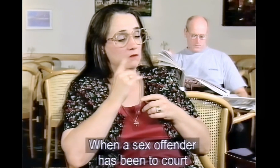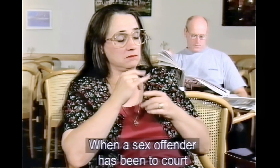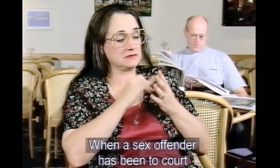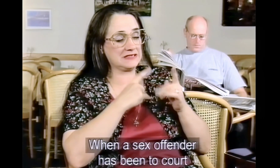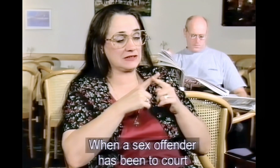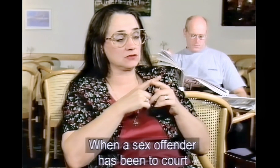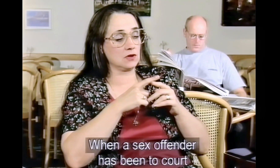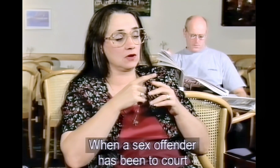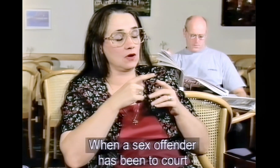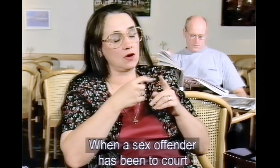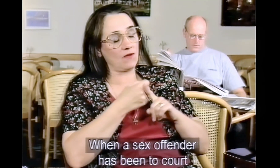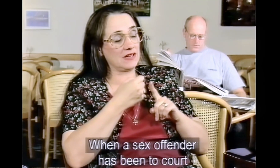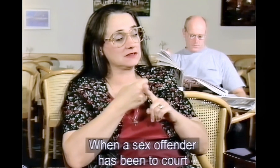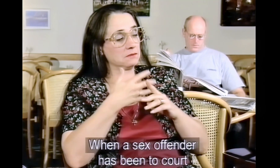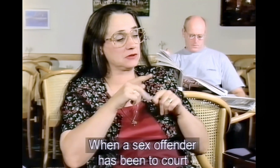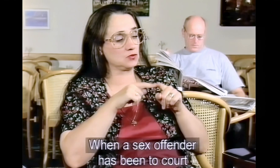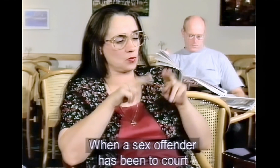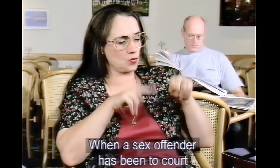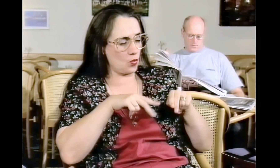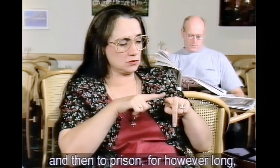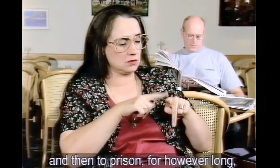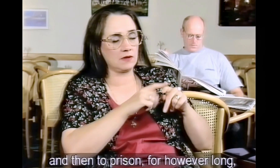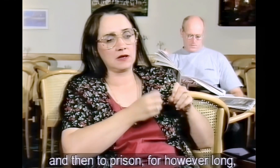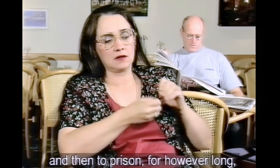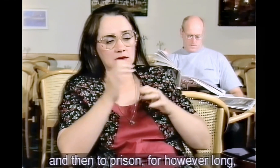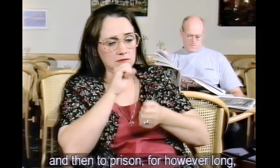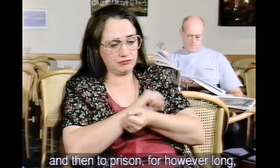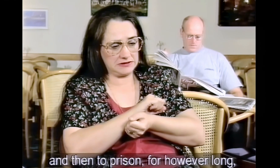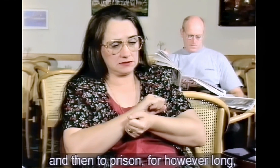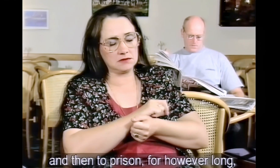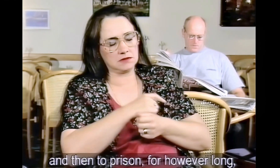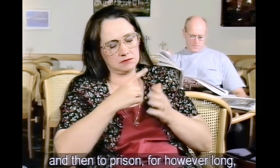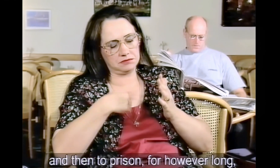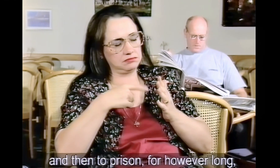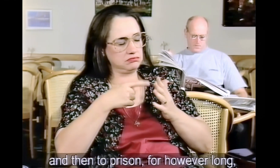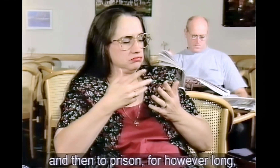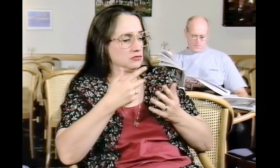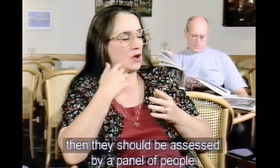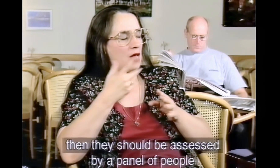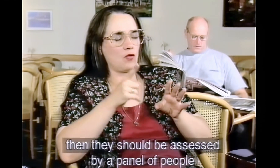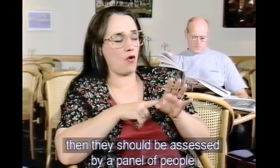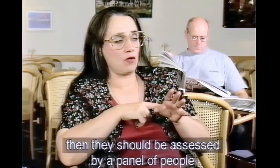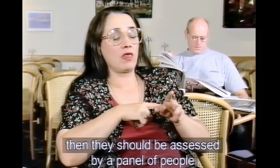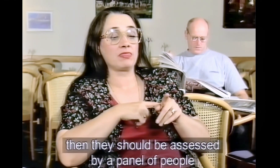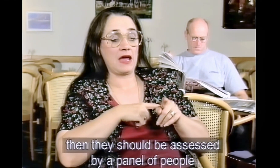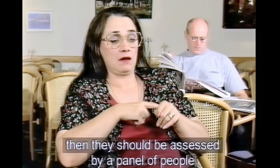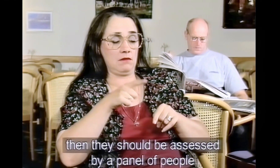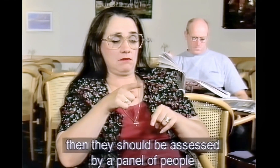When a sex offender has been to court and then to prison for however long, then they should be assessed by a panel of people who